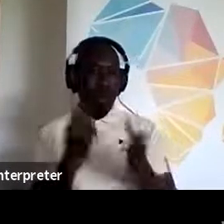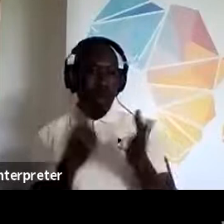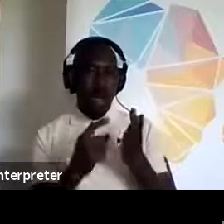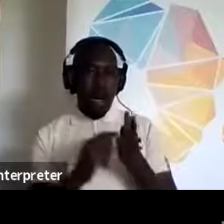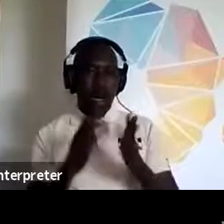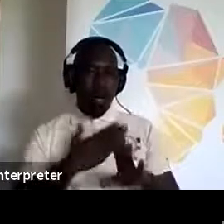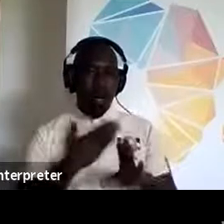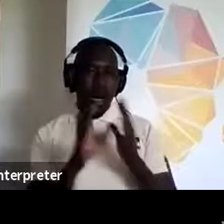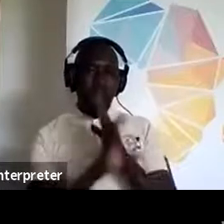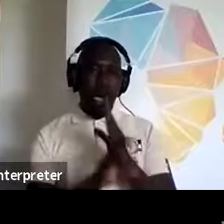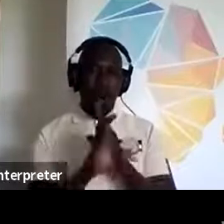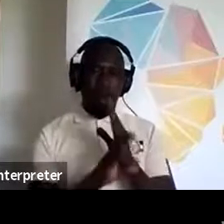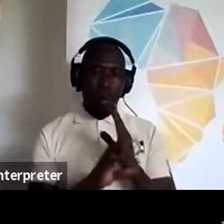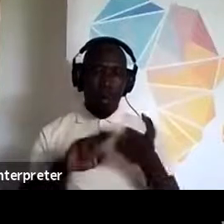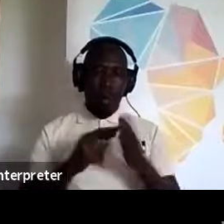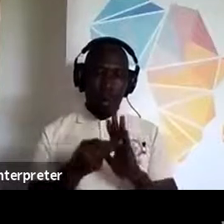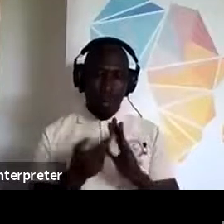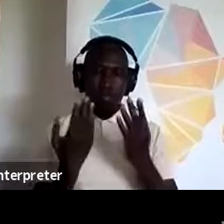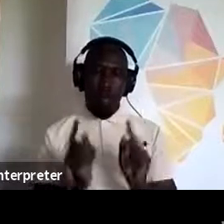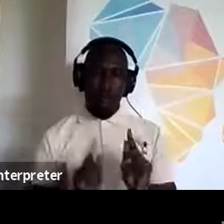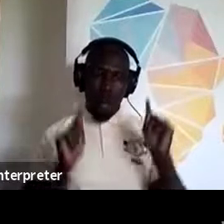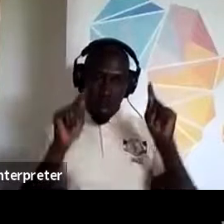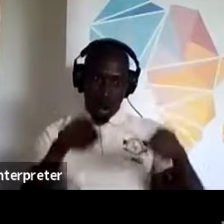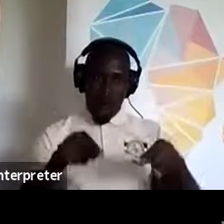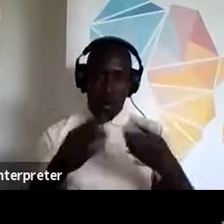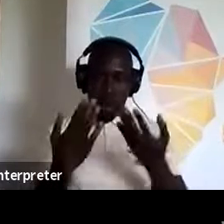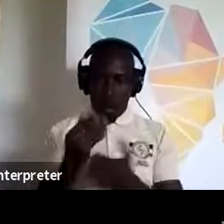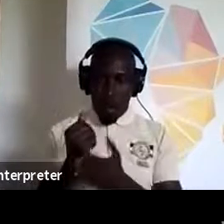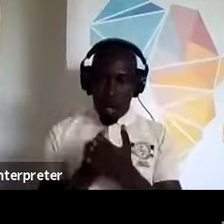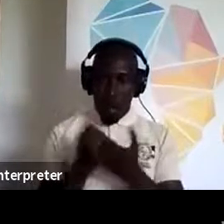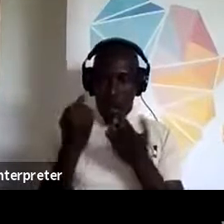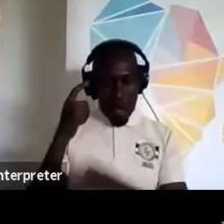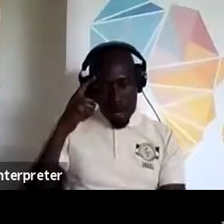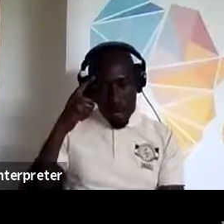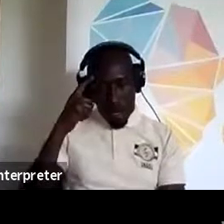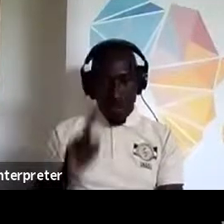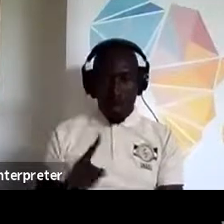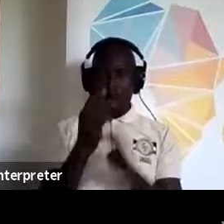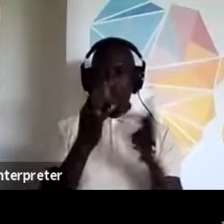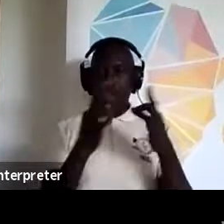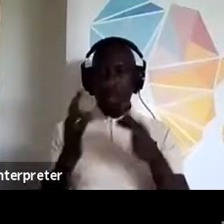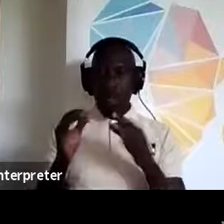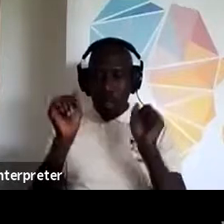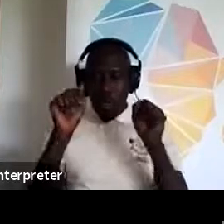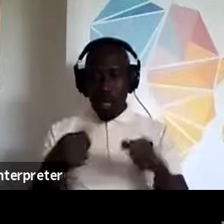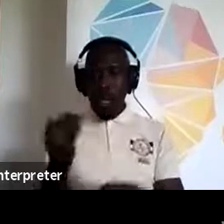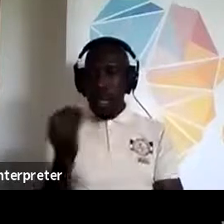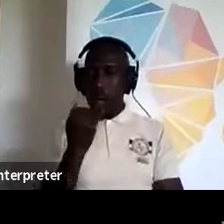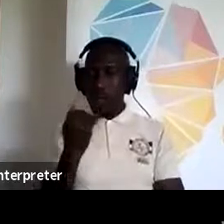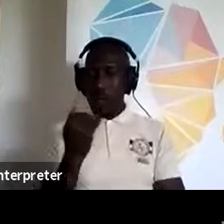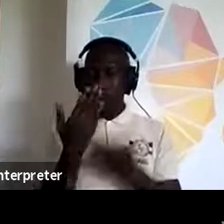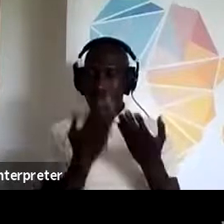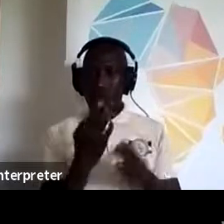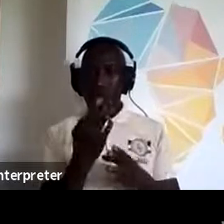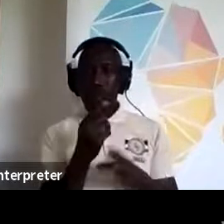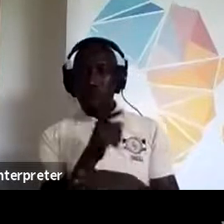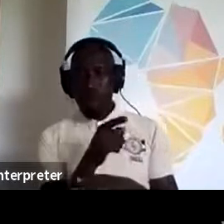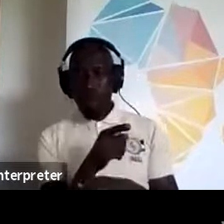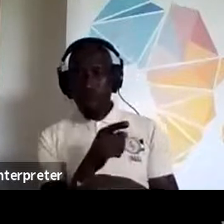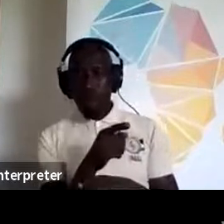will definitely reach out, because I think the first thing you should ask, or just